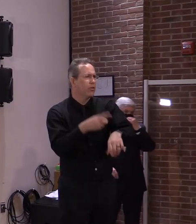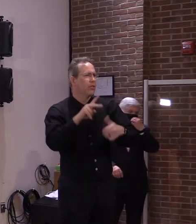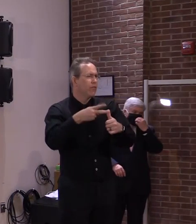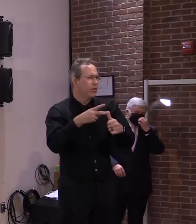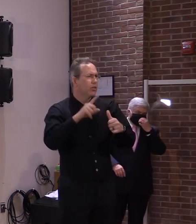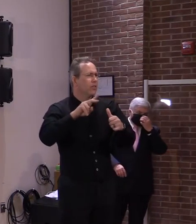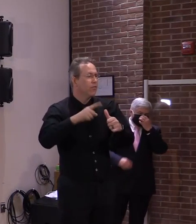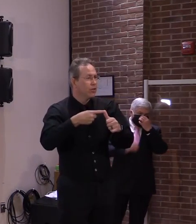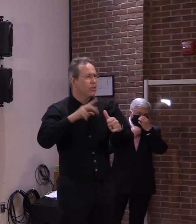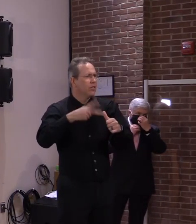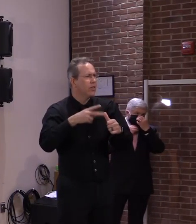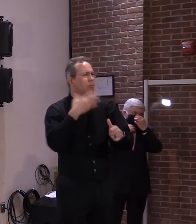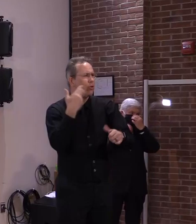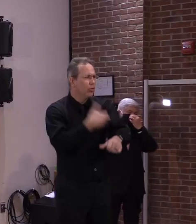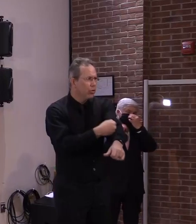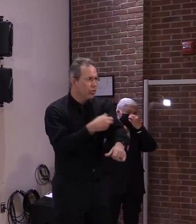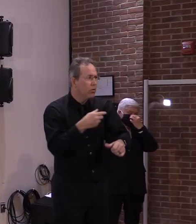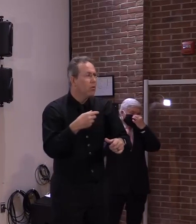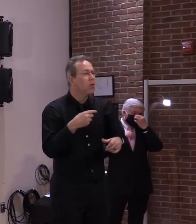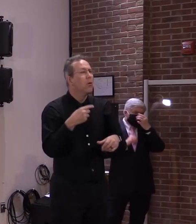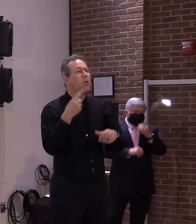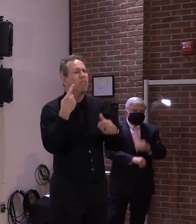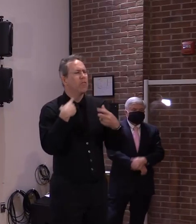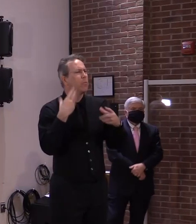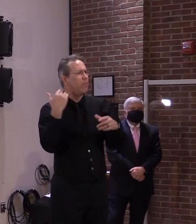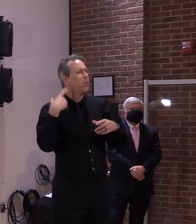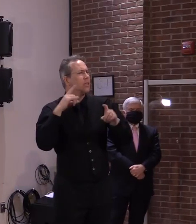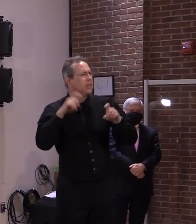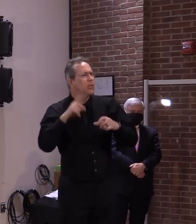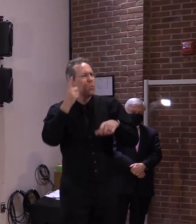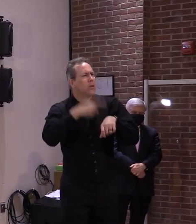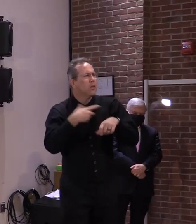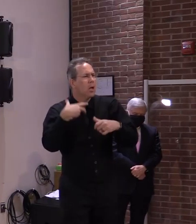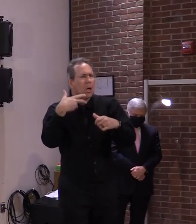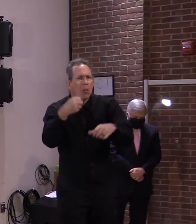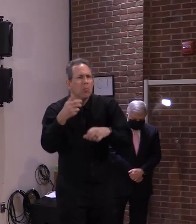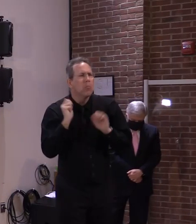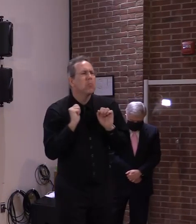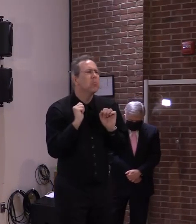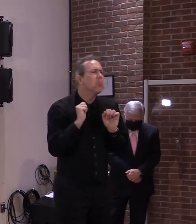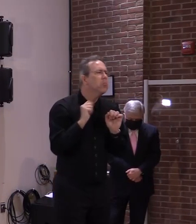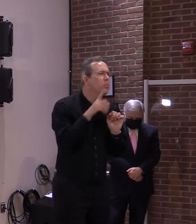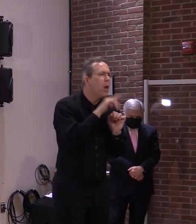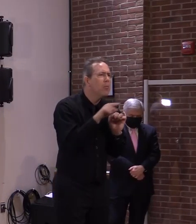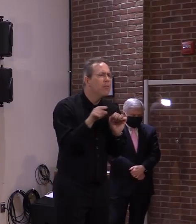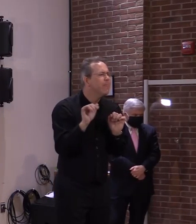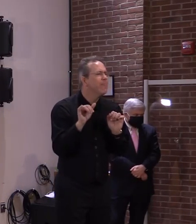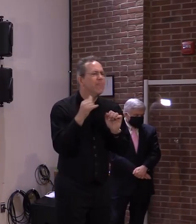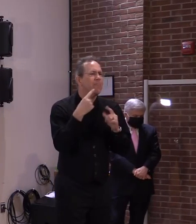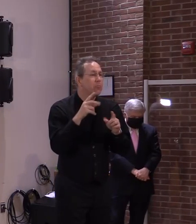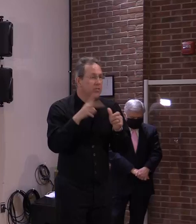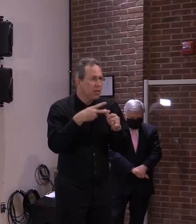doing what they wanted to do. It's very common in trying to induce immunity in a person through a vaccine